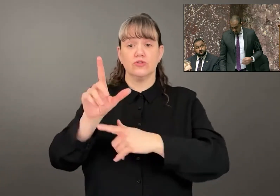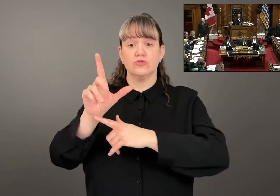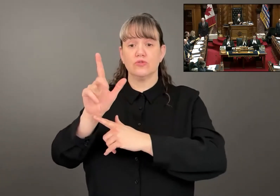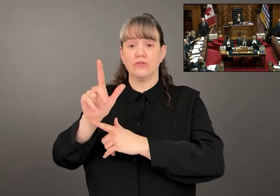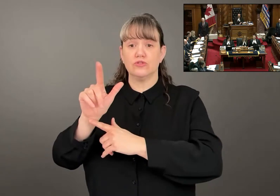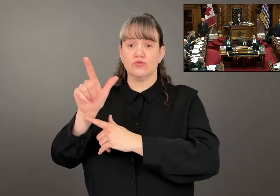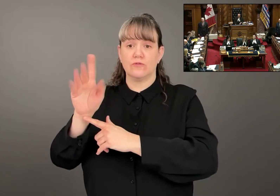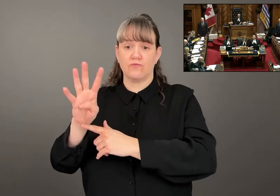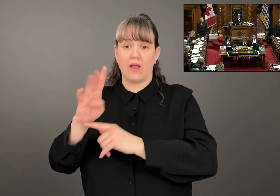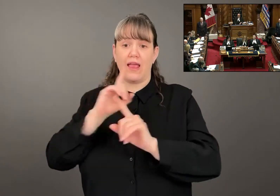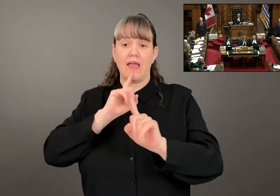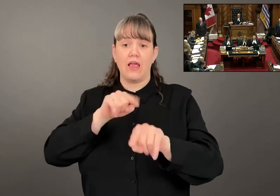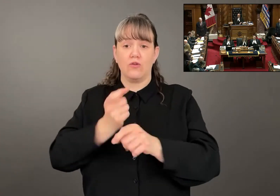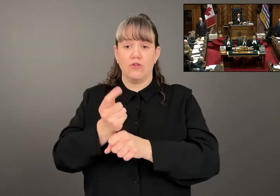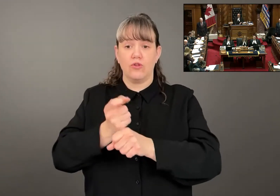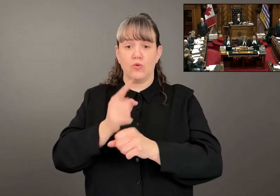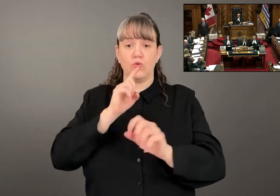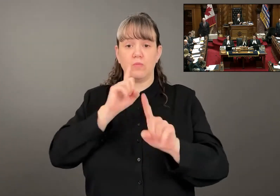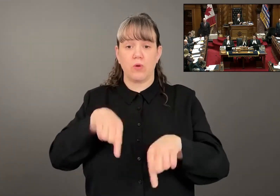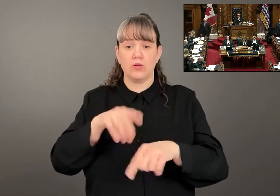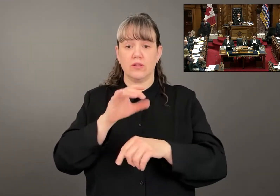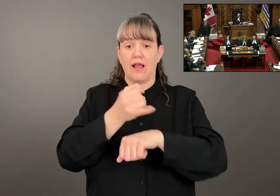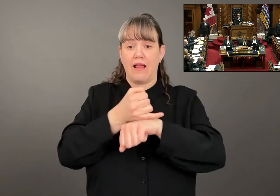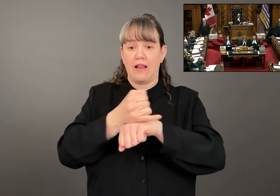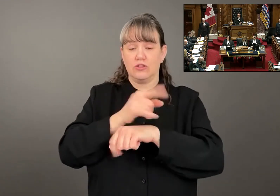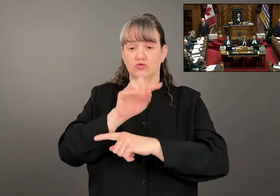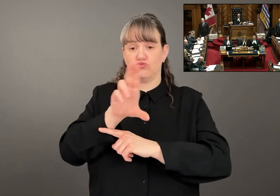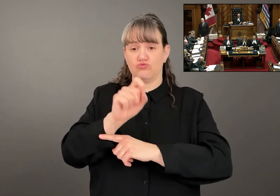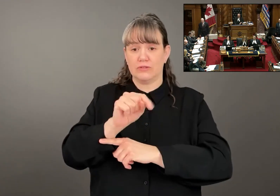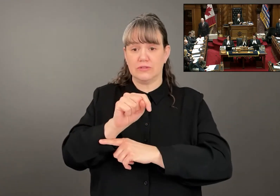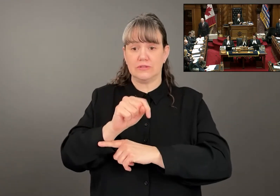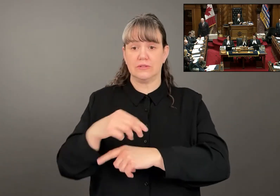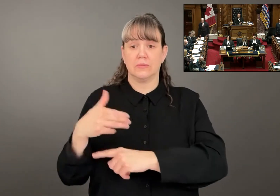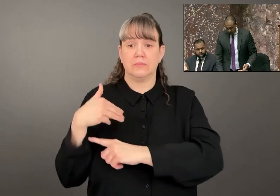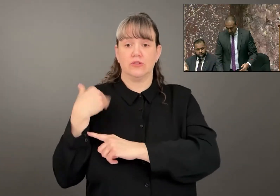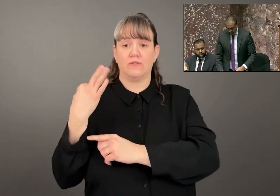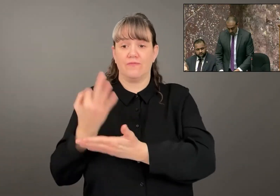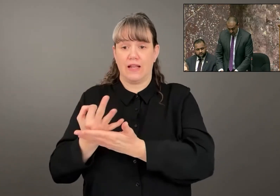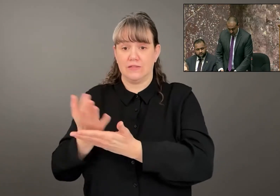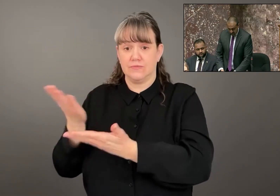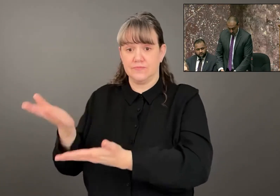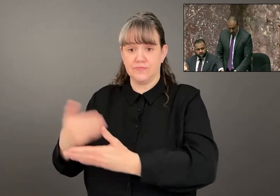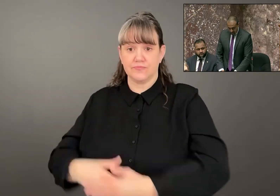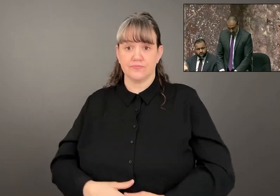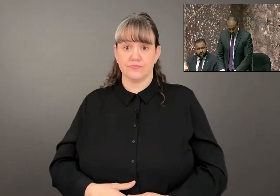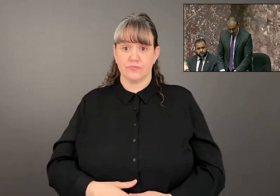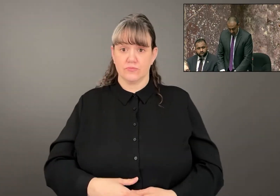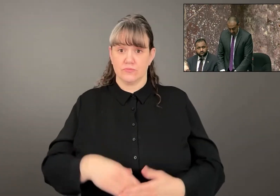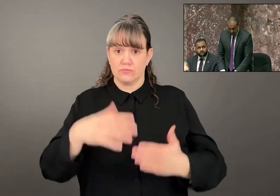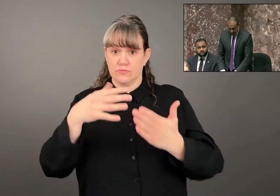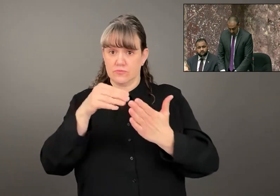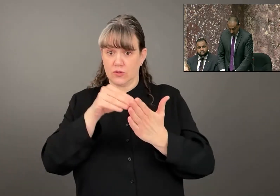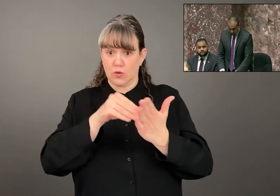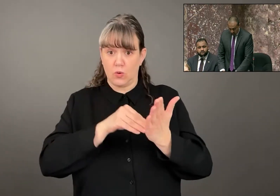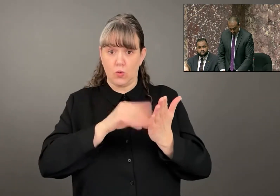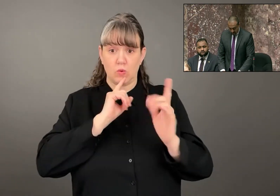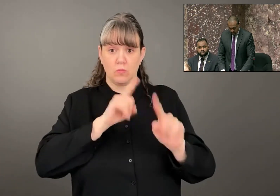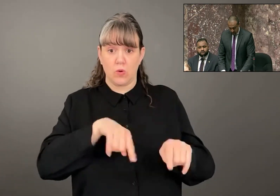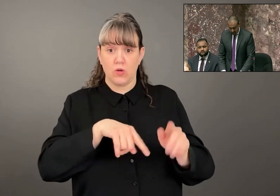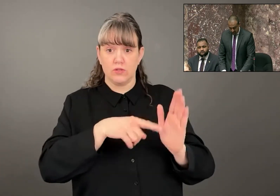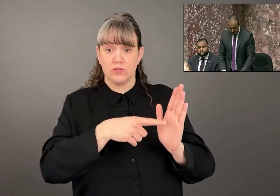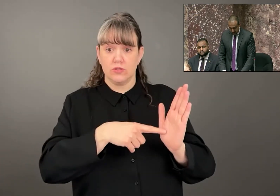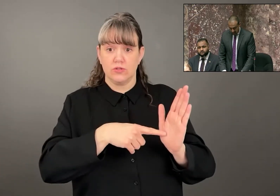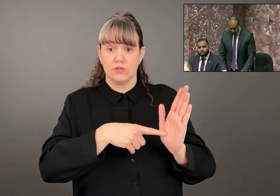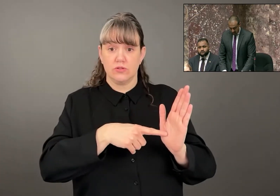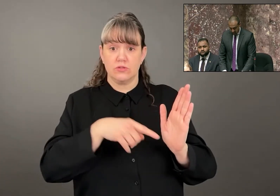Minister of Finance. Oh, sorry, you have another one? Yes, thank you, Chair. This fulfills a trust statutory obligation to prepare the annual report that